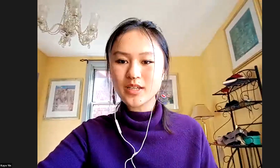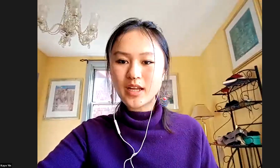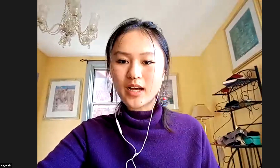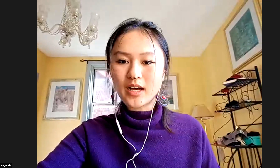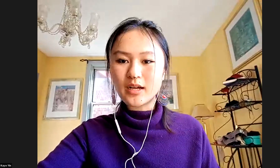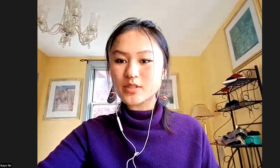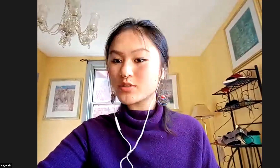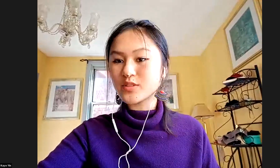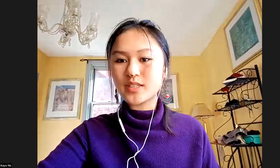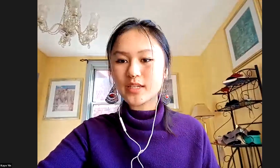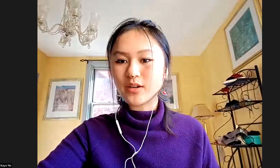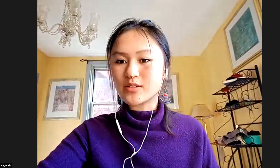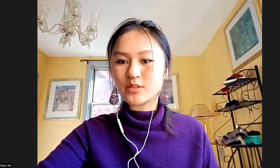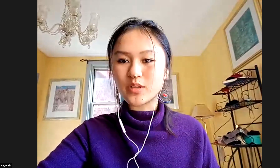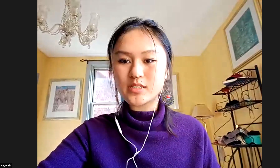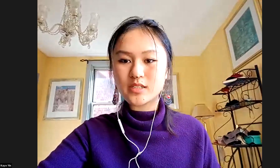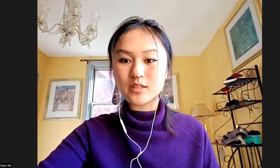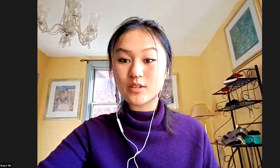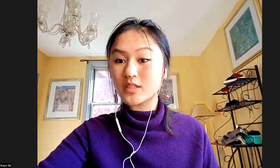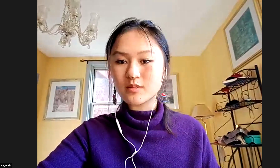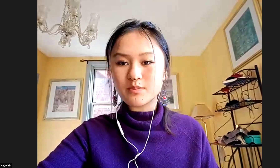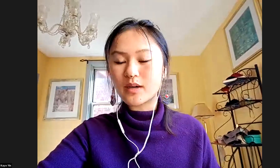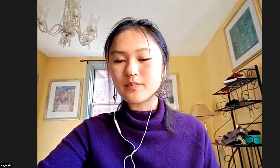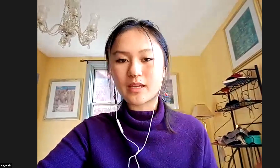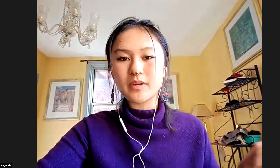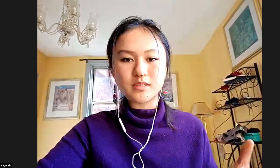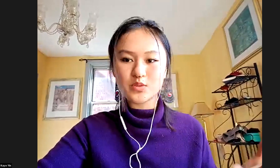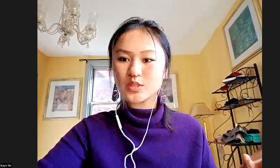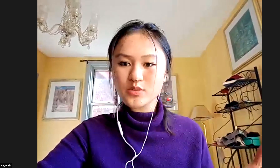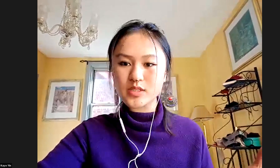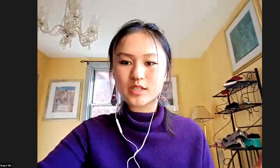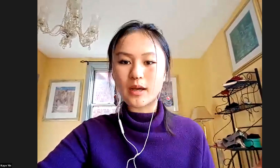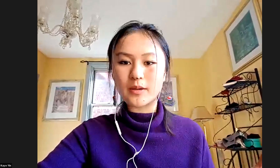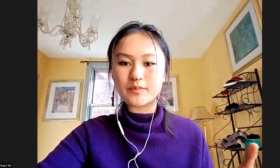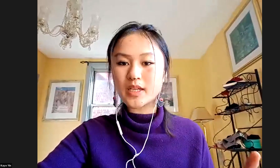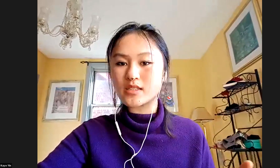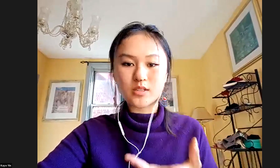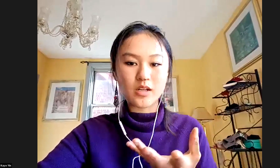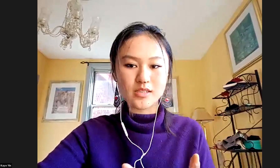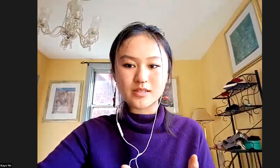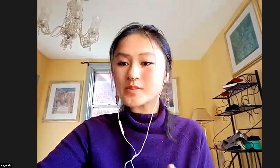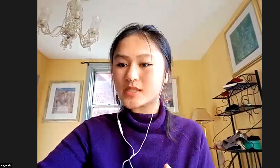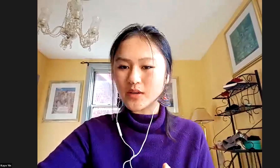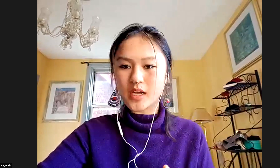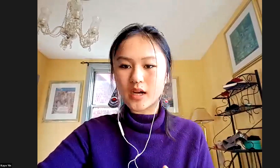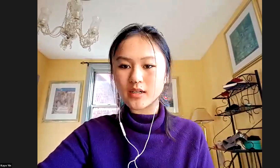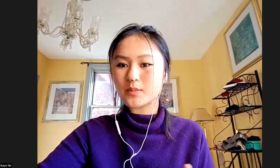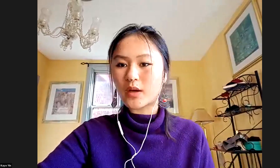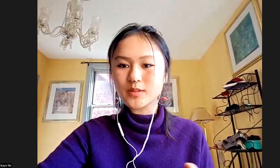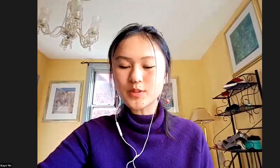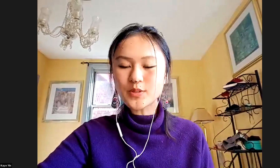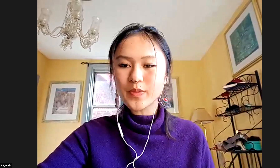network, which really calls into question the current methods we're using because the glosses themselves